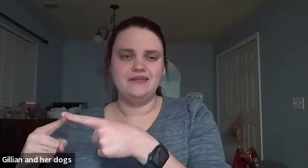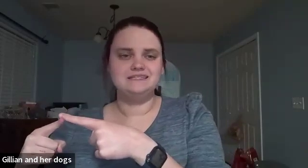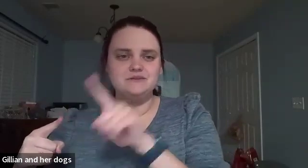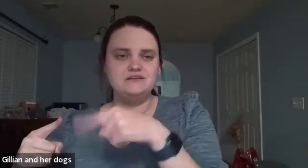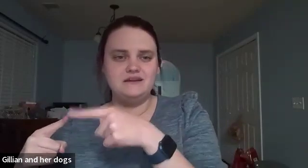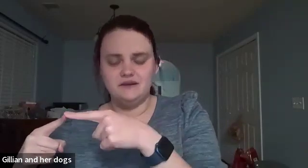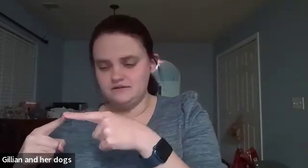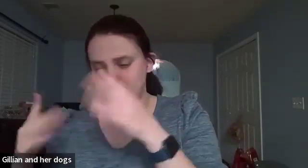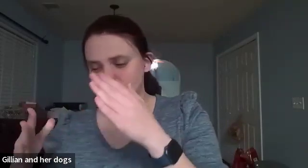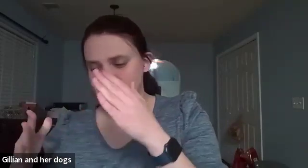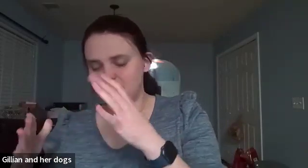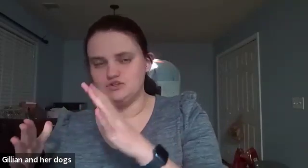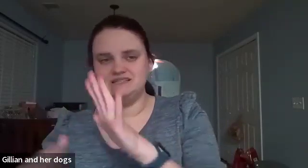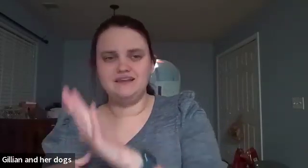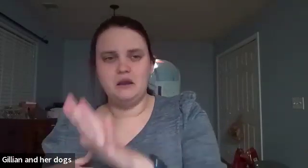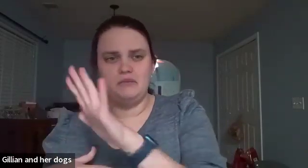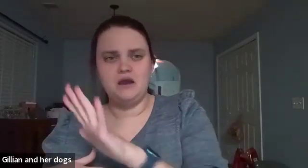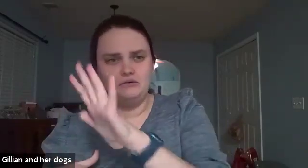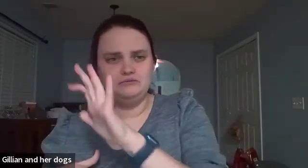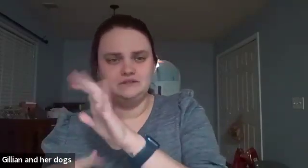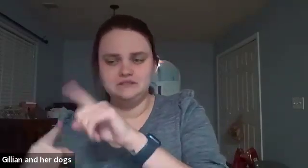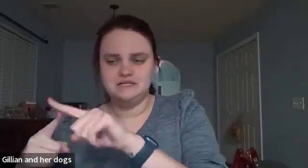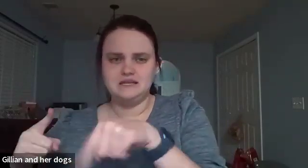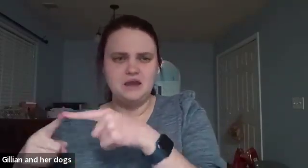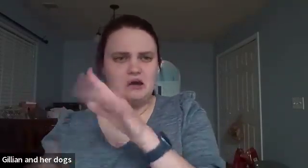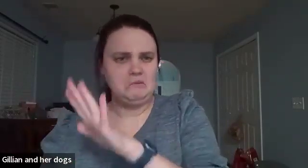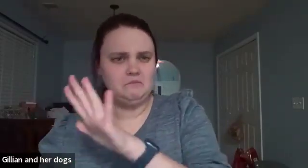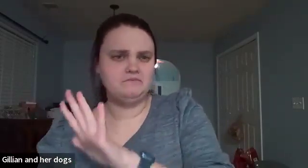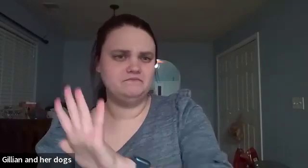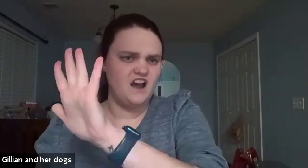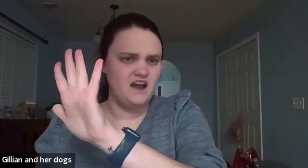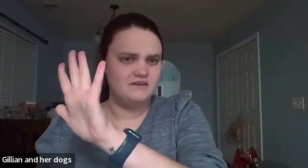And that's typically like kind of the focus. If you're trying to say like about, it's like about $5,